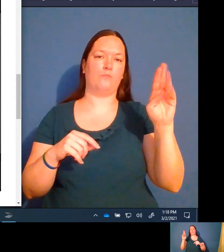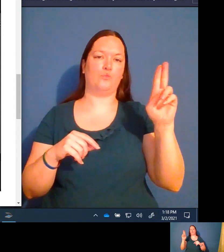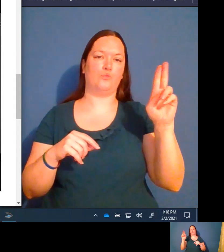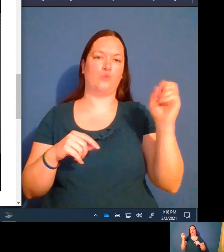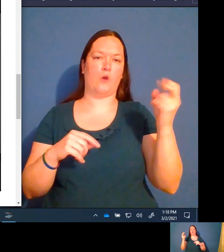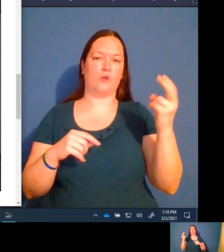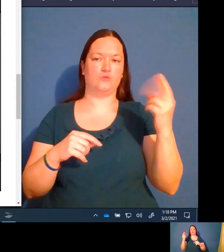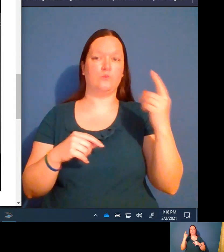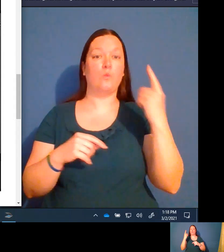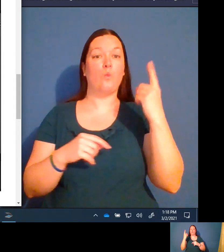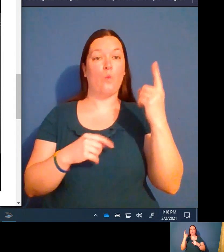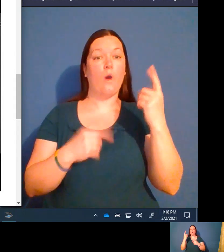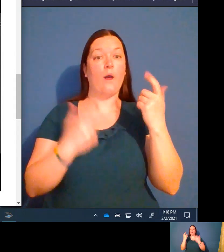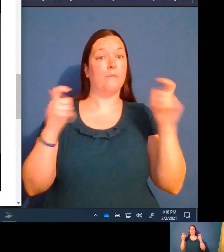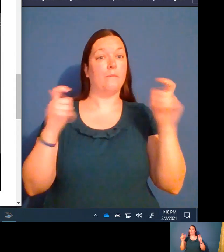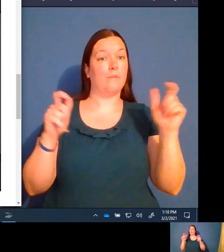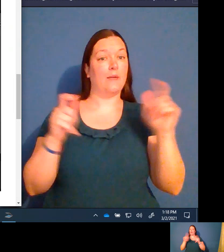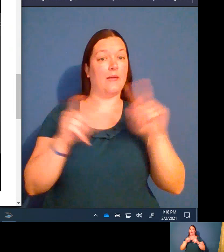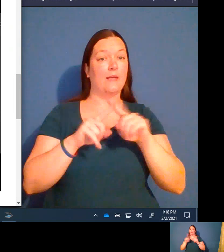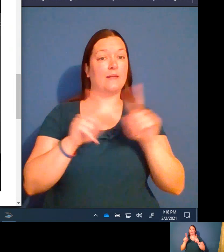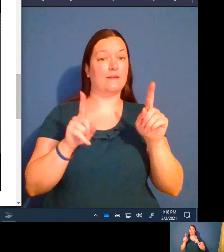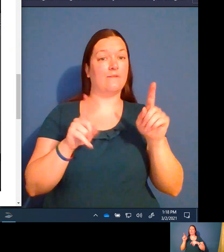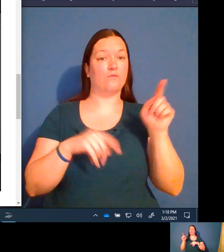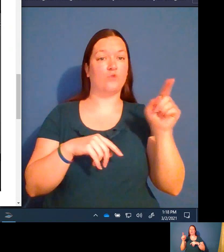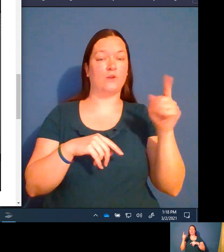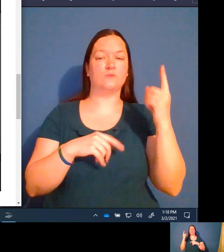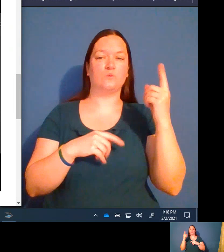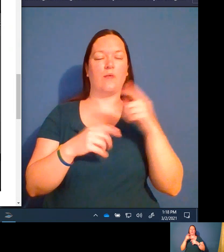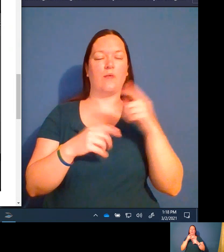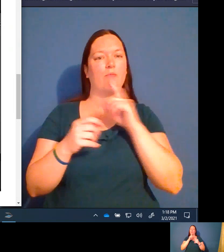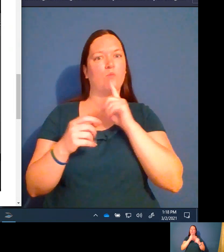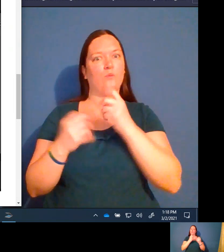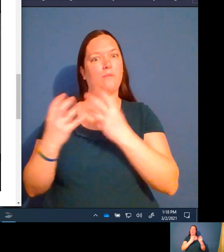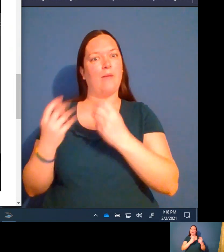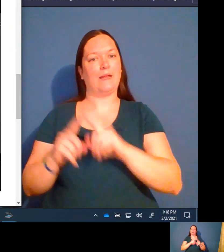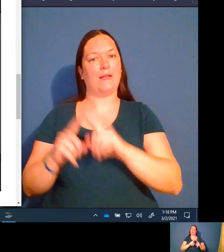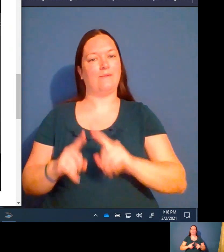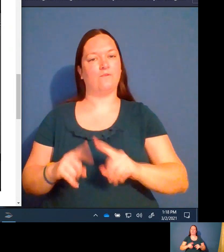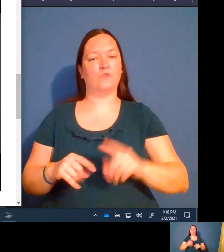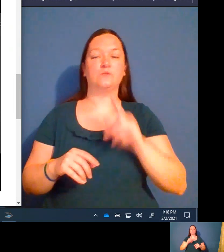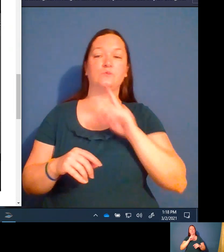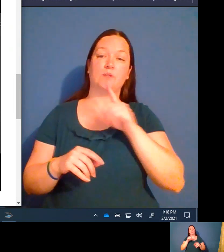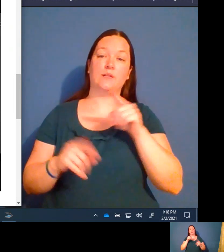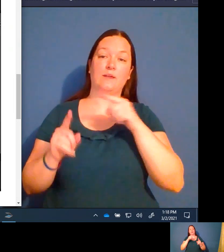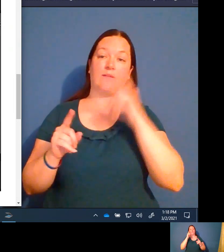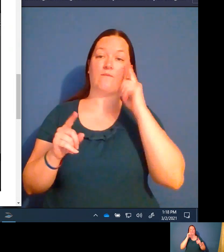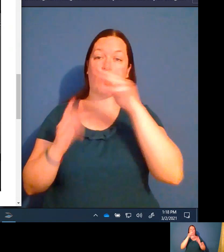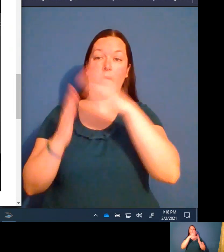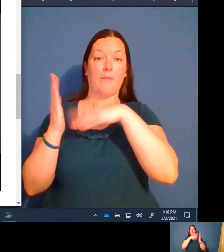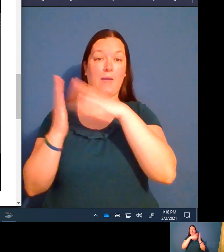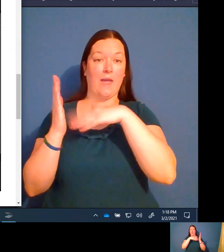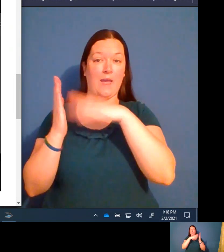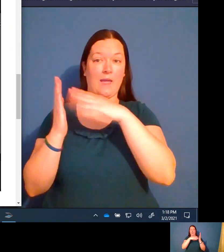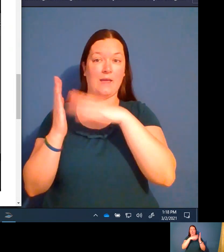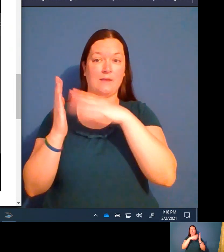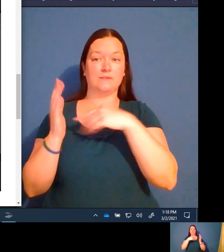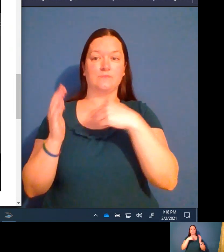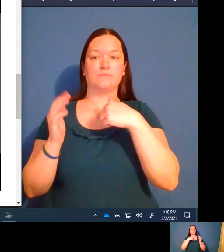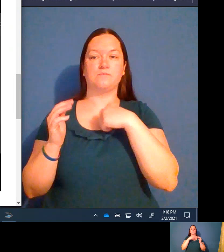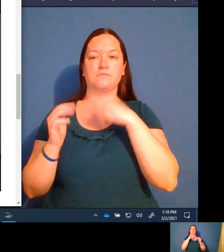is one major difference. Okay, so the paintbrush, if I come in here and I would have